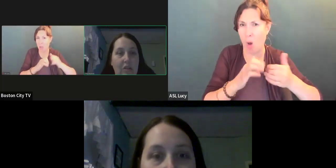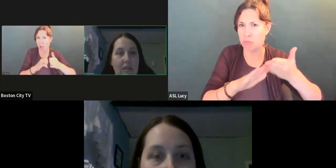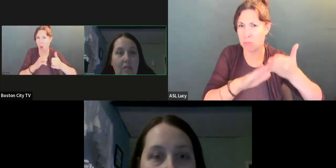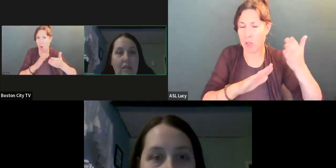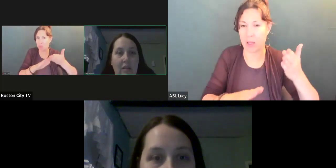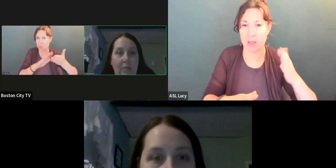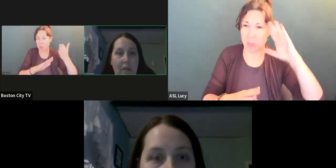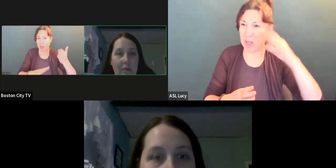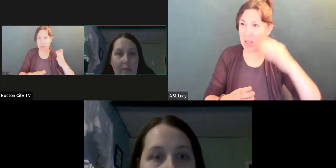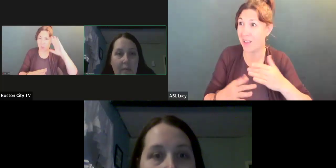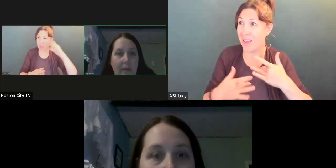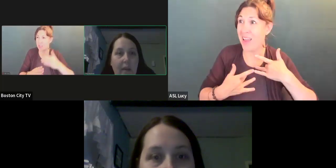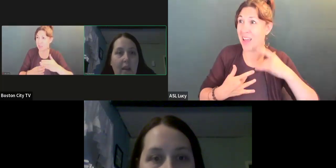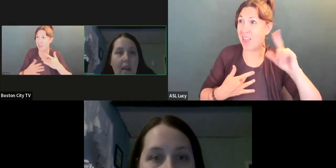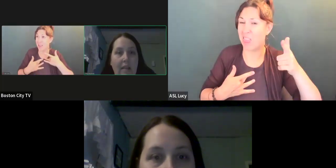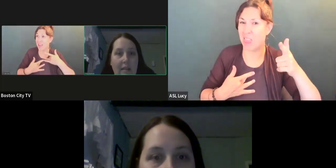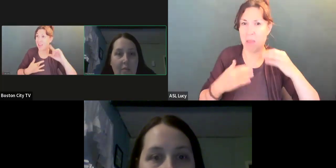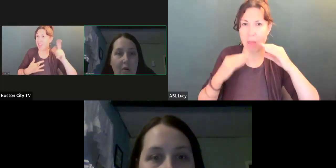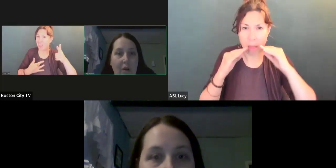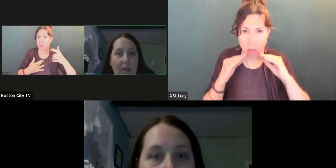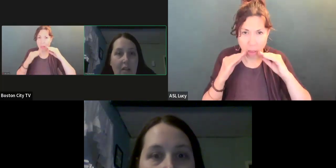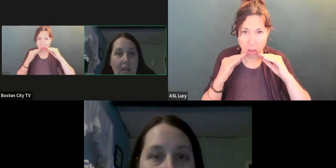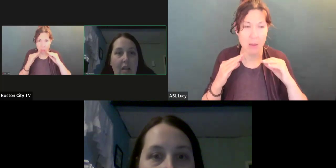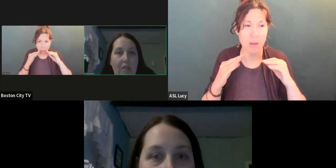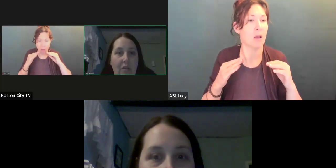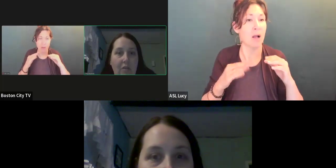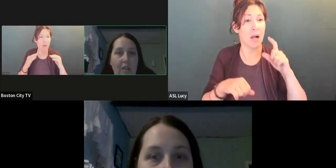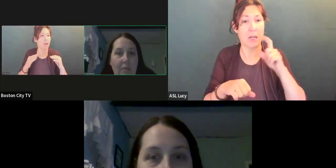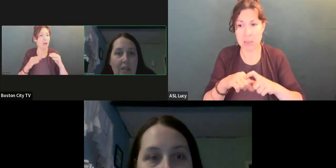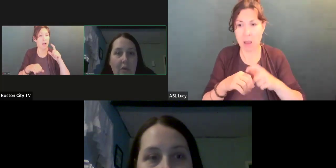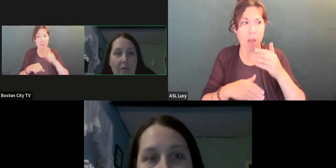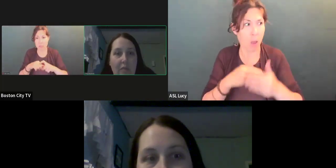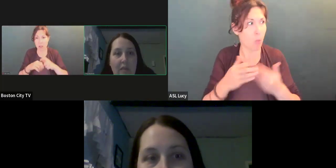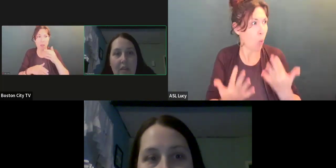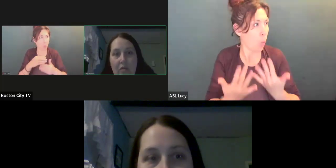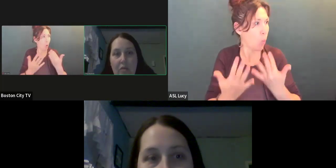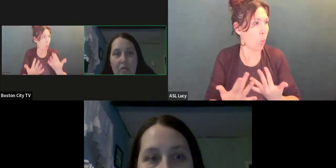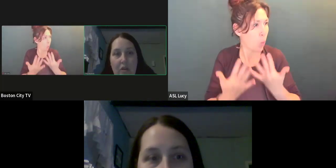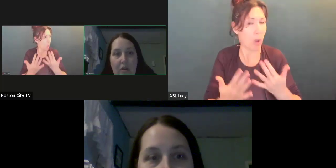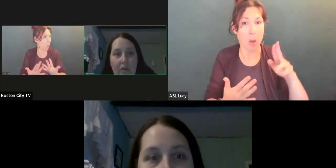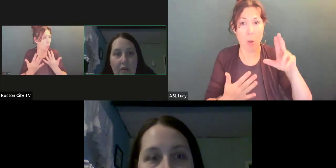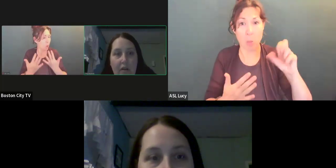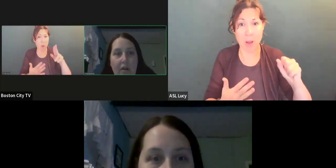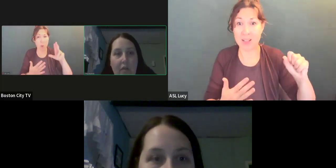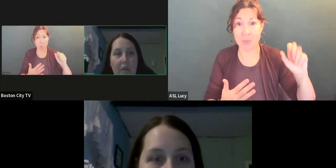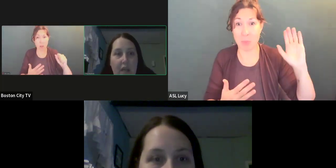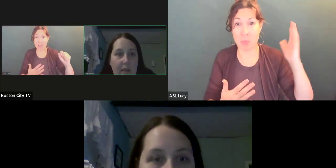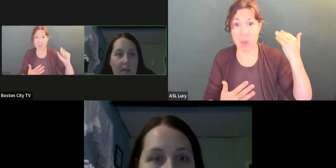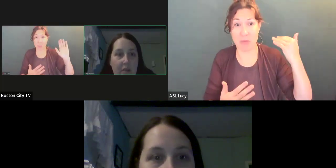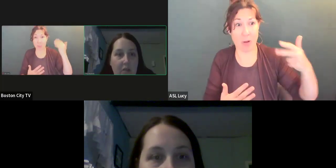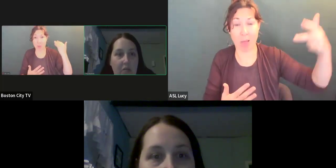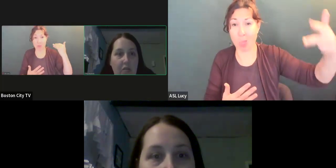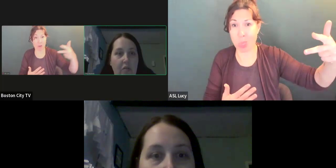into disappointment. As time went on, and soon his bus went from sitting 2 streets over for 10